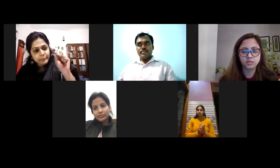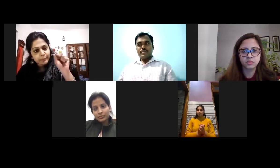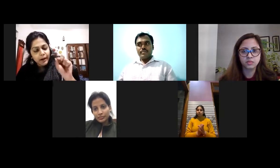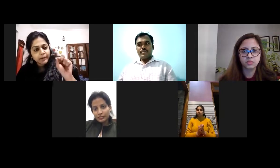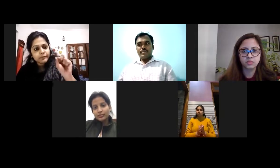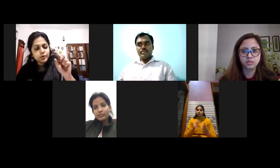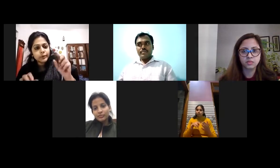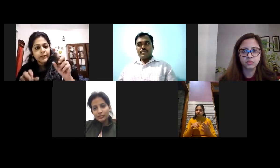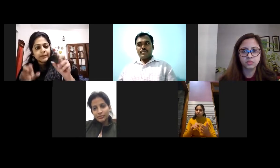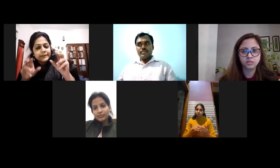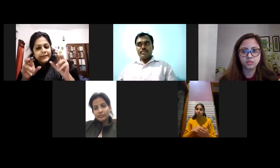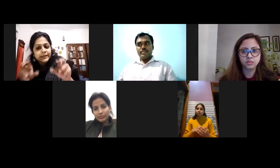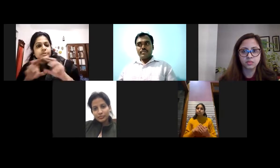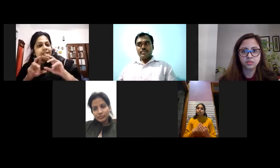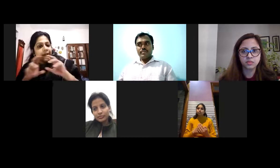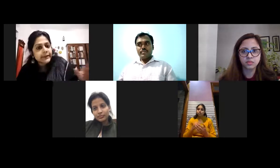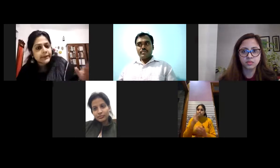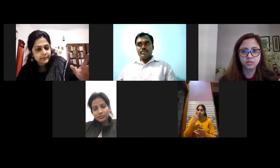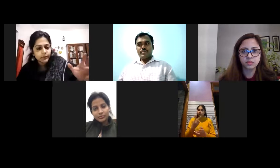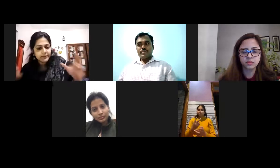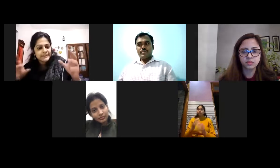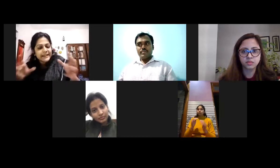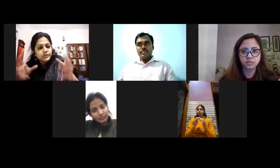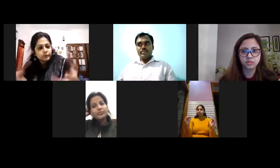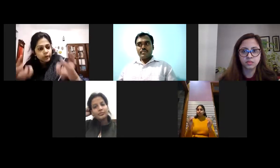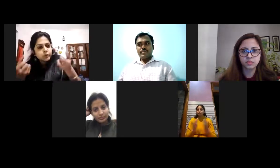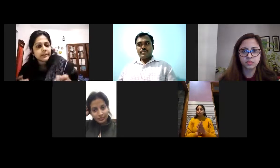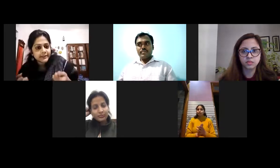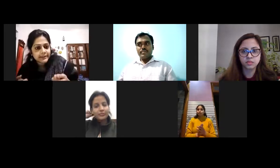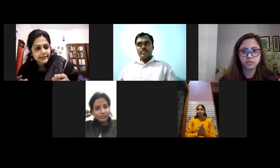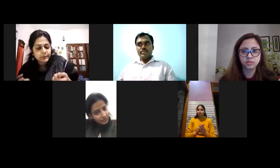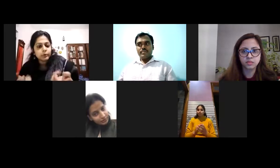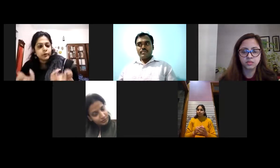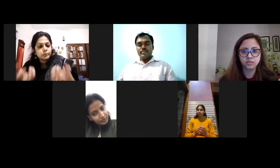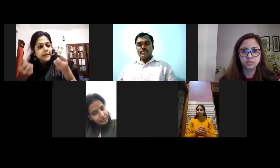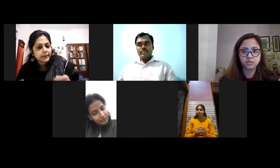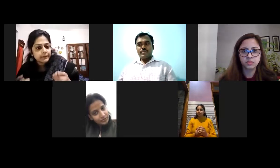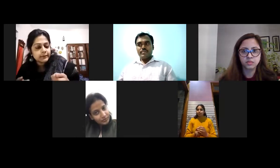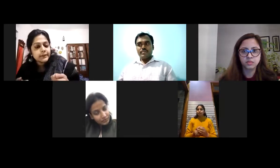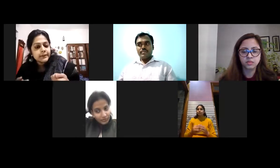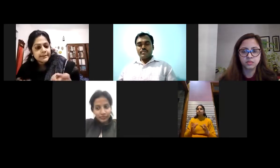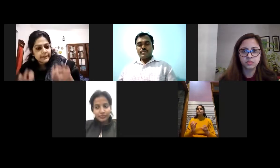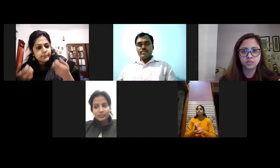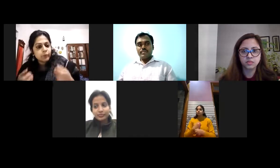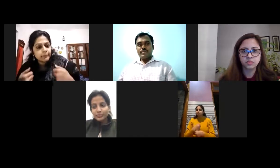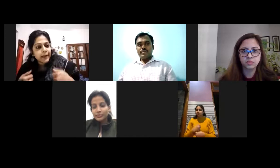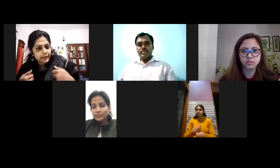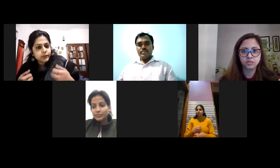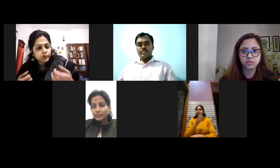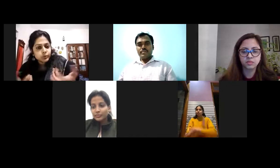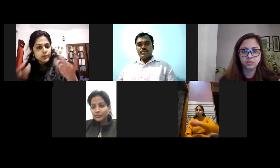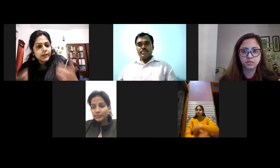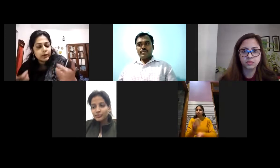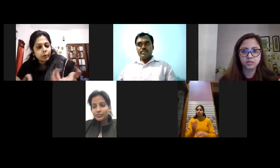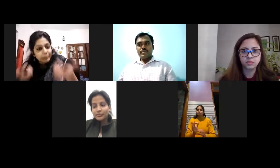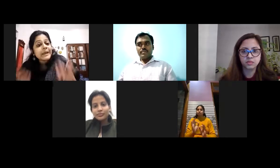a mark in which you're looking at the need to standardize the body, the sense of recuperating the disabled body, to make the disabled body back